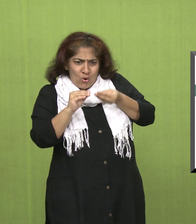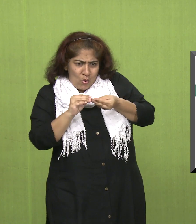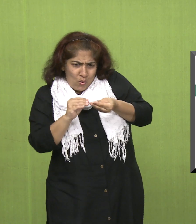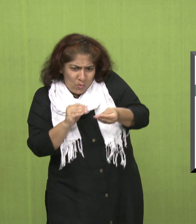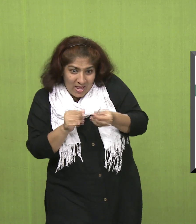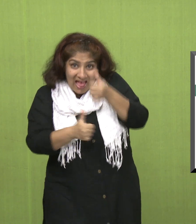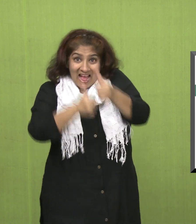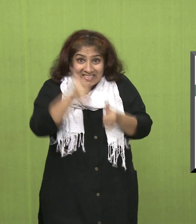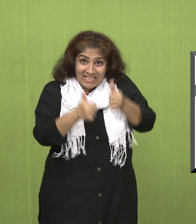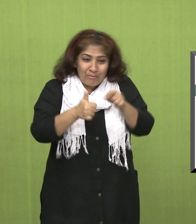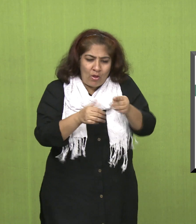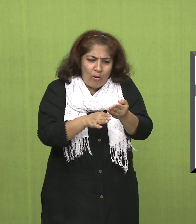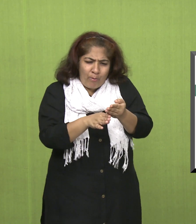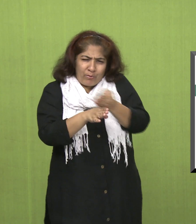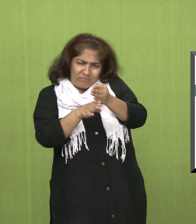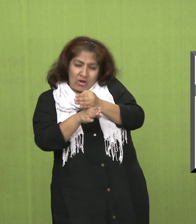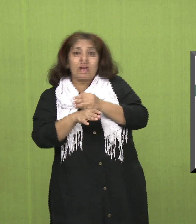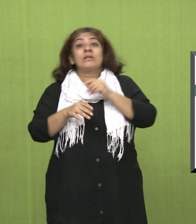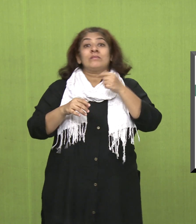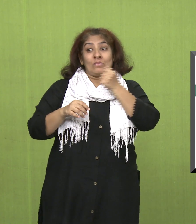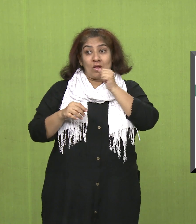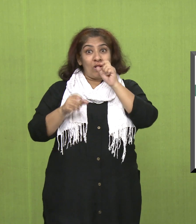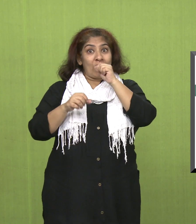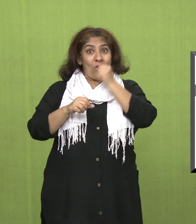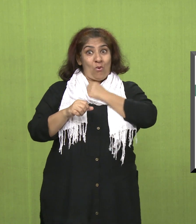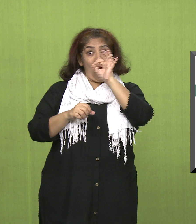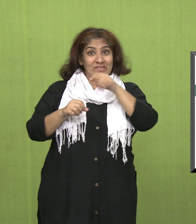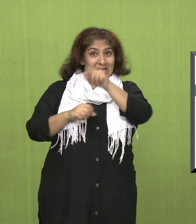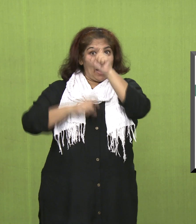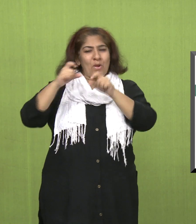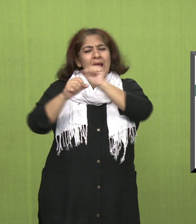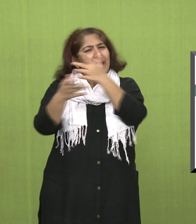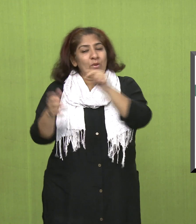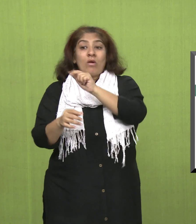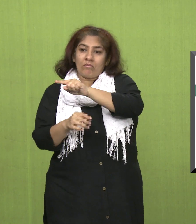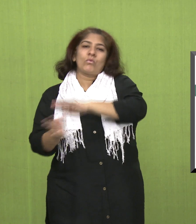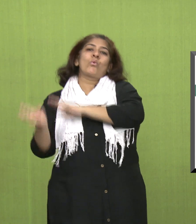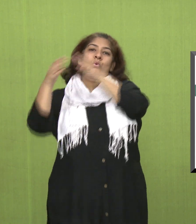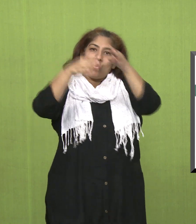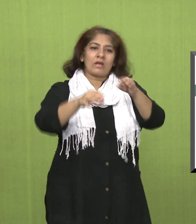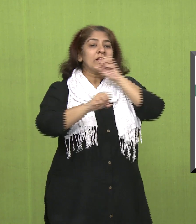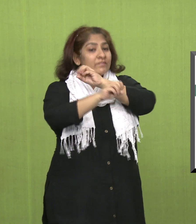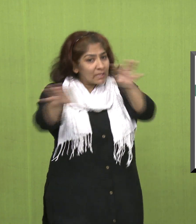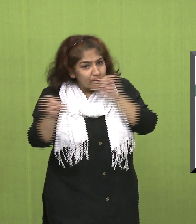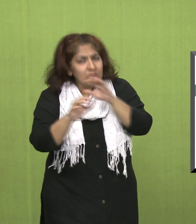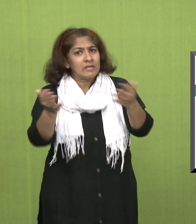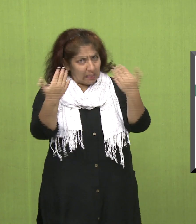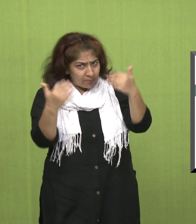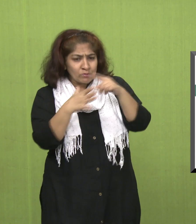The second method is when people in colleges, they do study first year, second year, third year, fourth year. When they complete